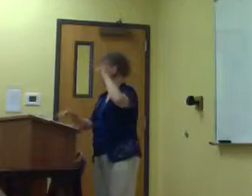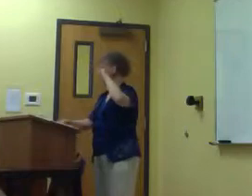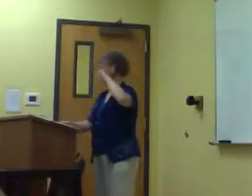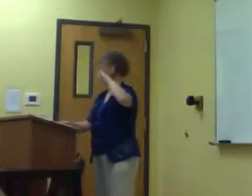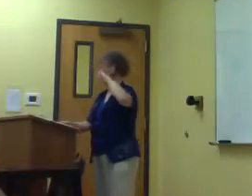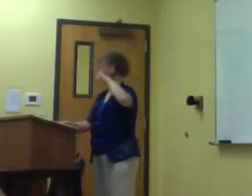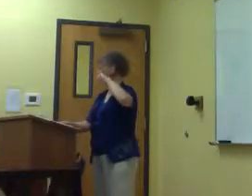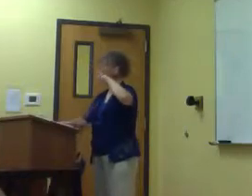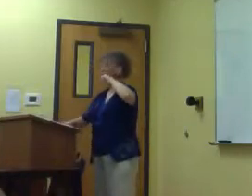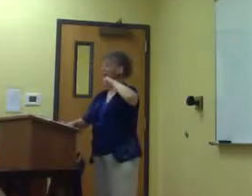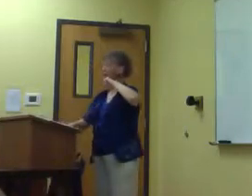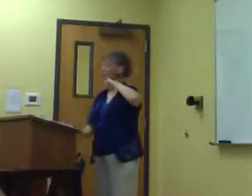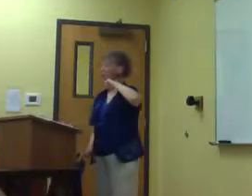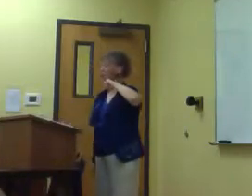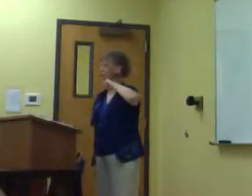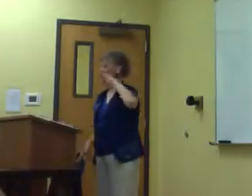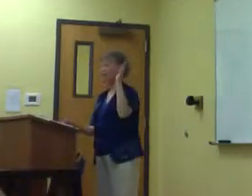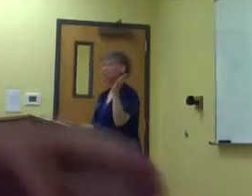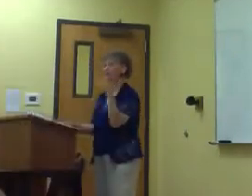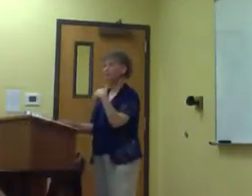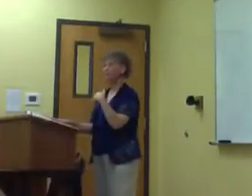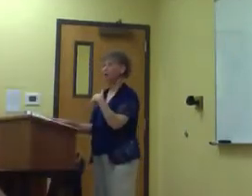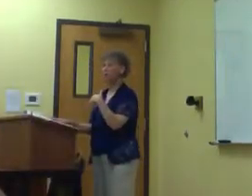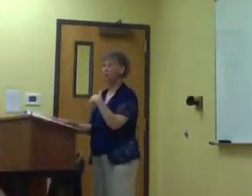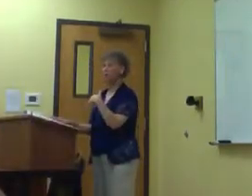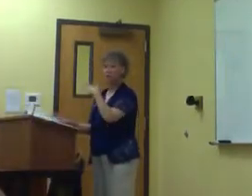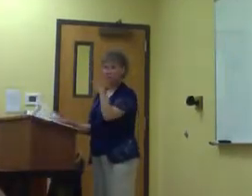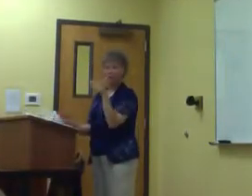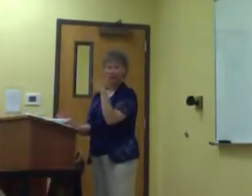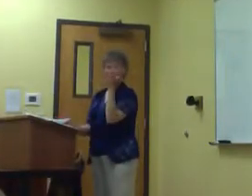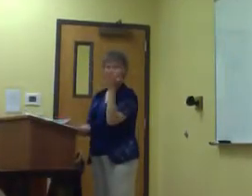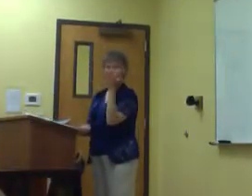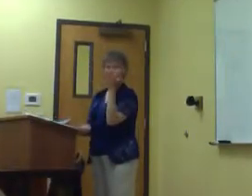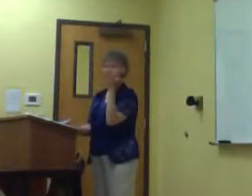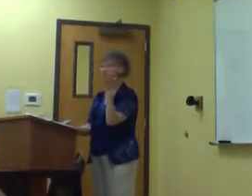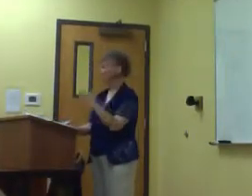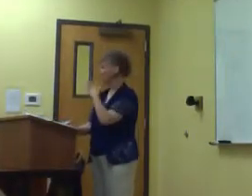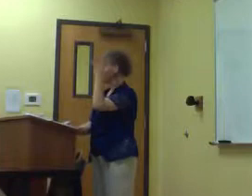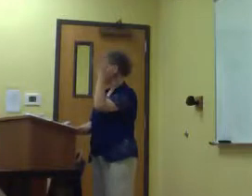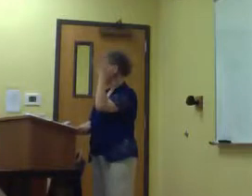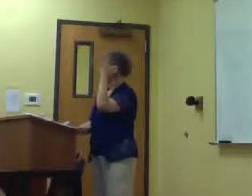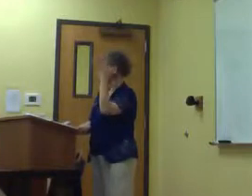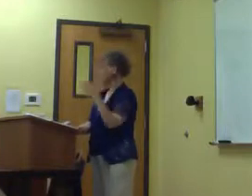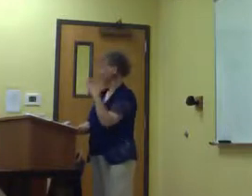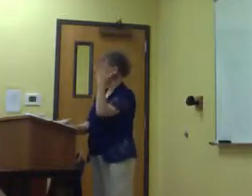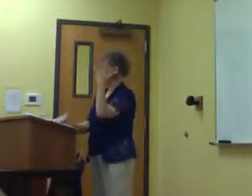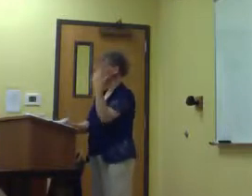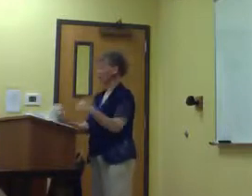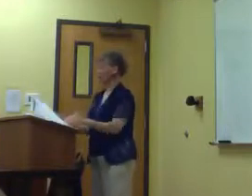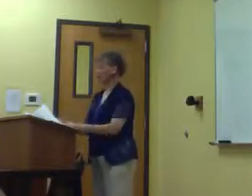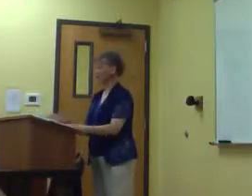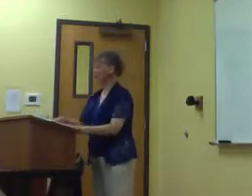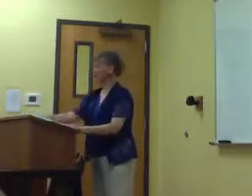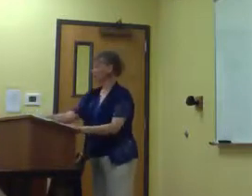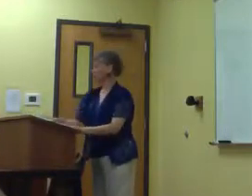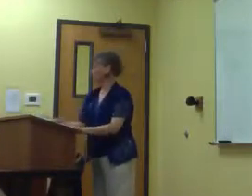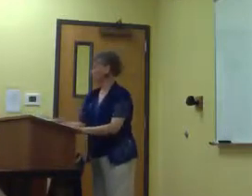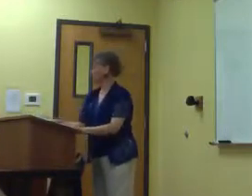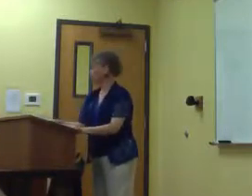this is new for you. All right, so 2.7, that was all of your homework. Everybody's good? Everybody's caught up? All right. We'll do the